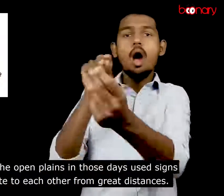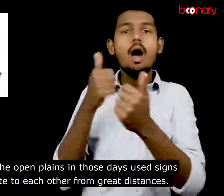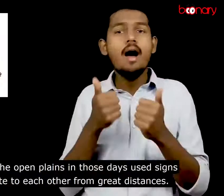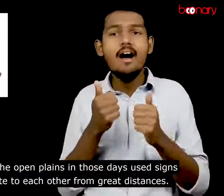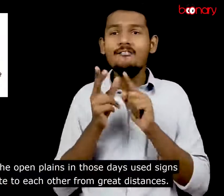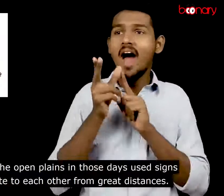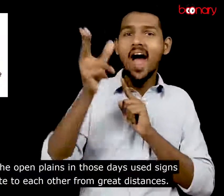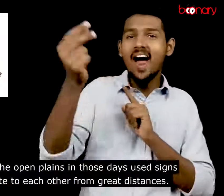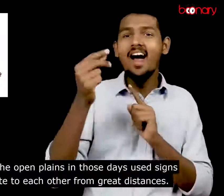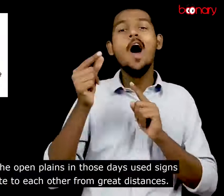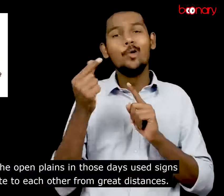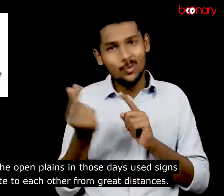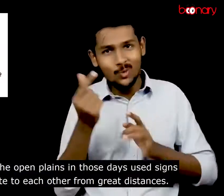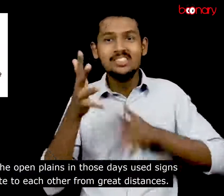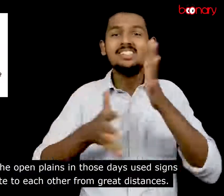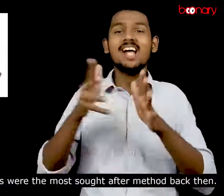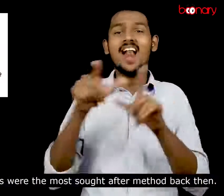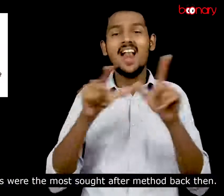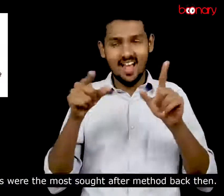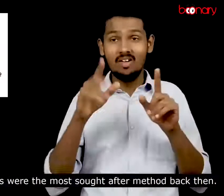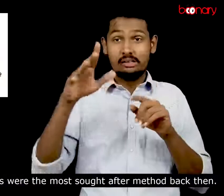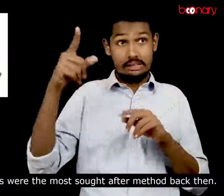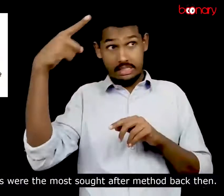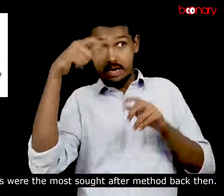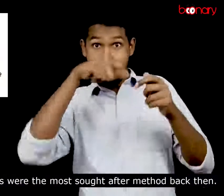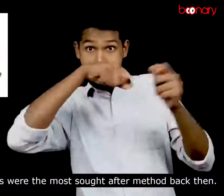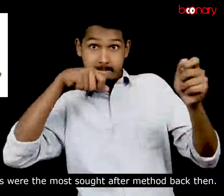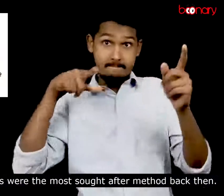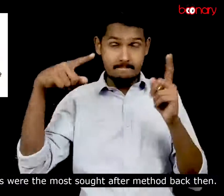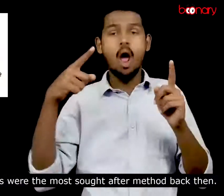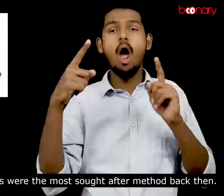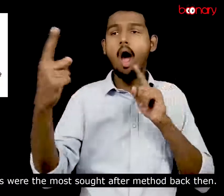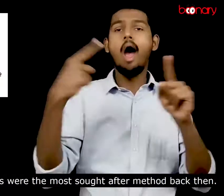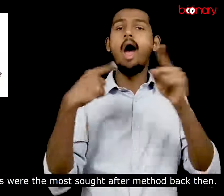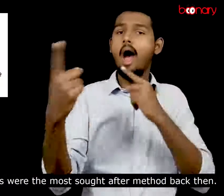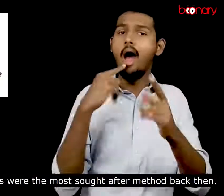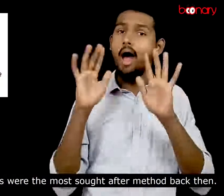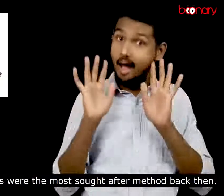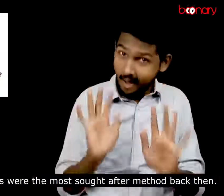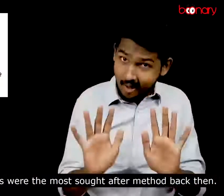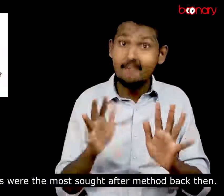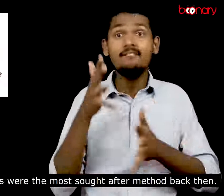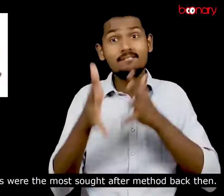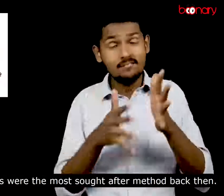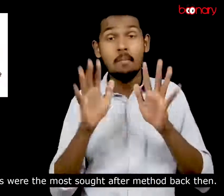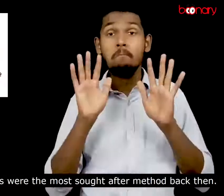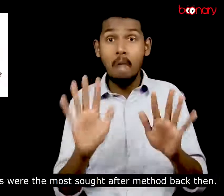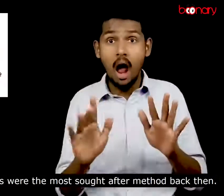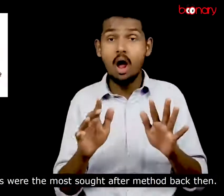great distances. These hand shapes were the most sought after method back